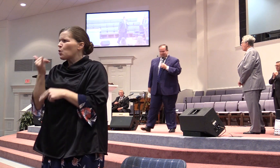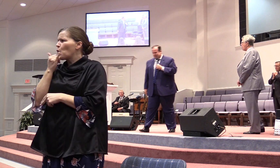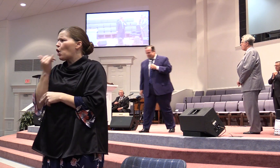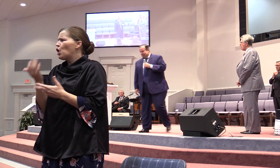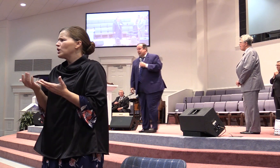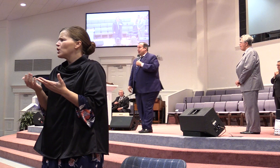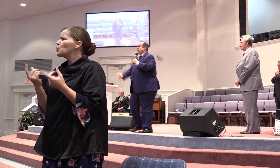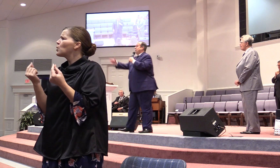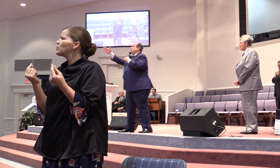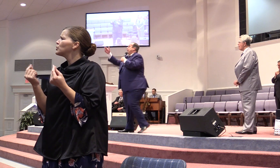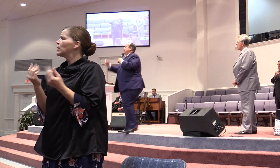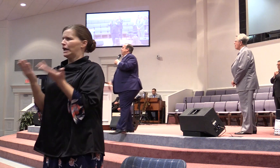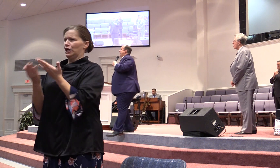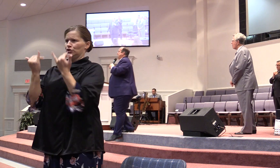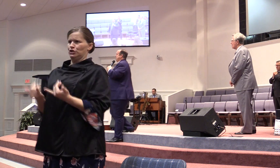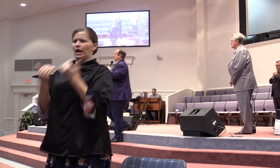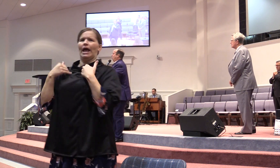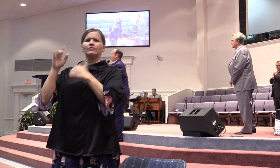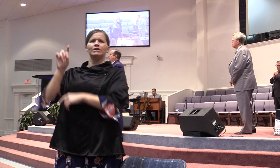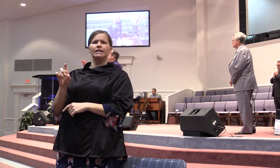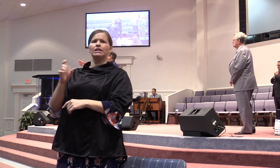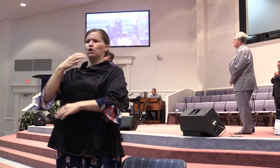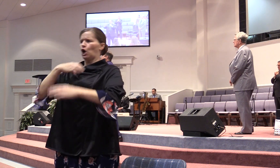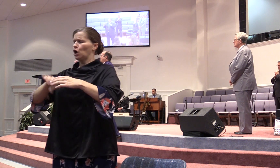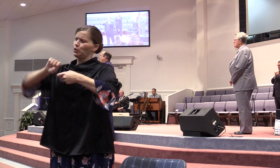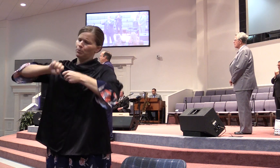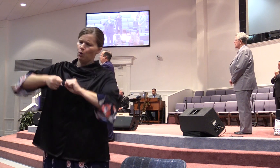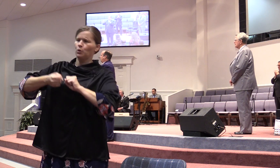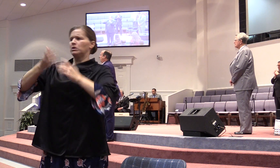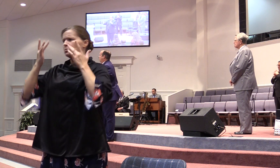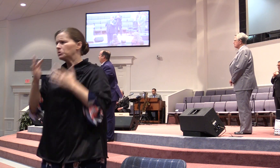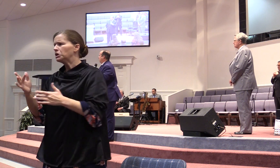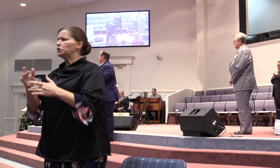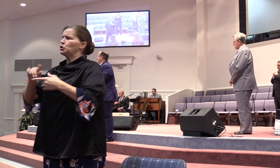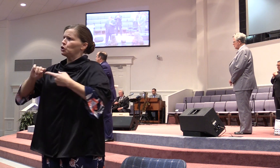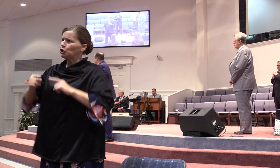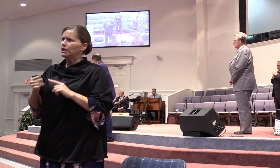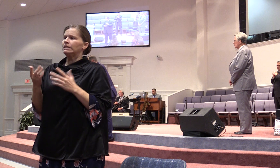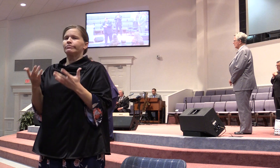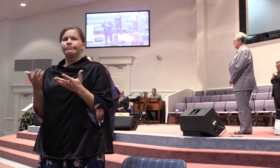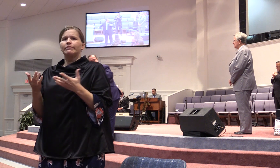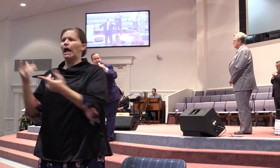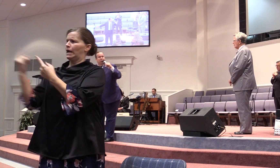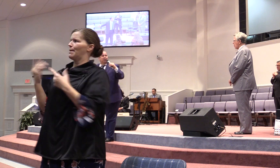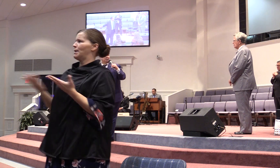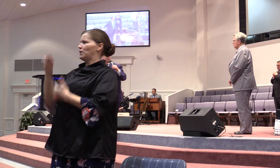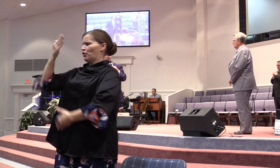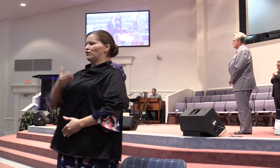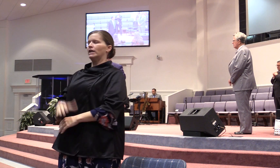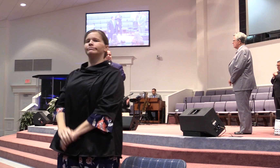do. If you're here today and you've got a need, if you're hungry, if you're broken, if you're weary, if you're hurting, come up here to the